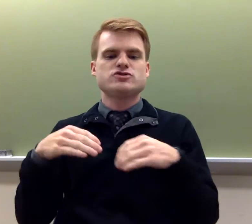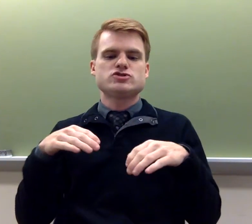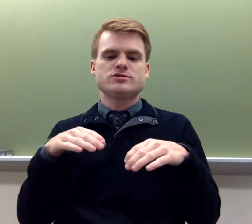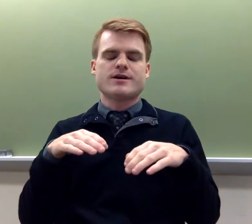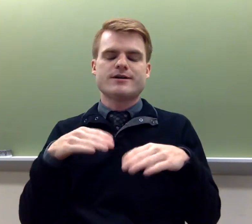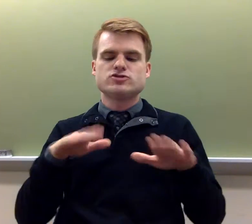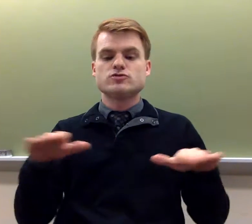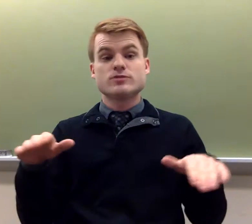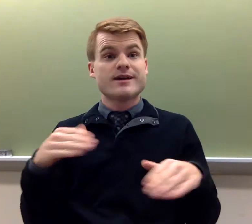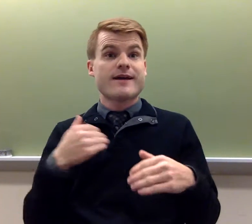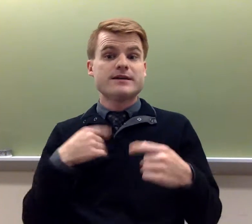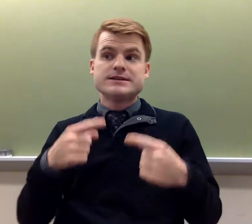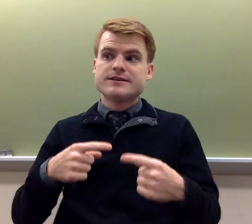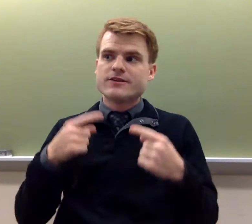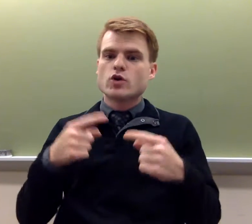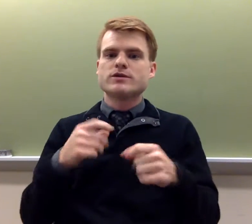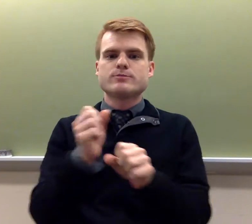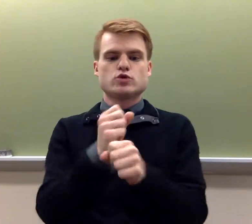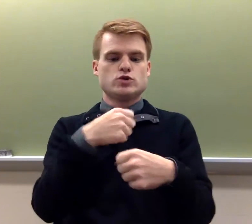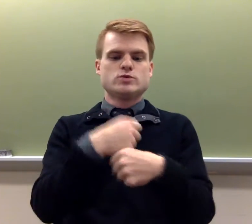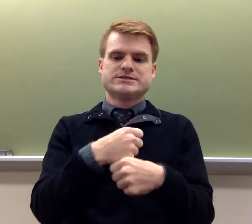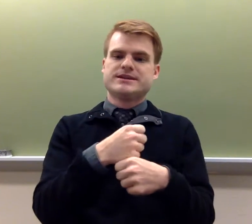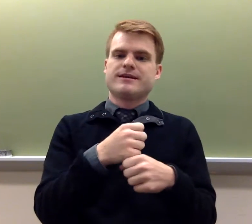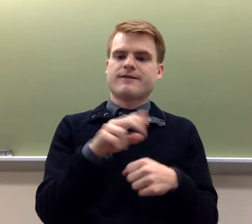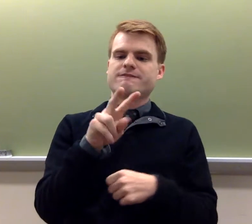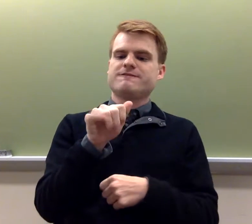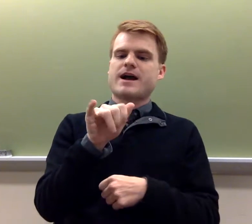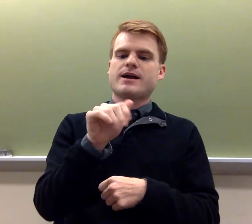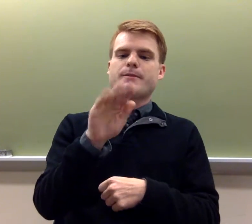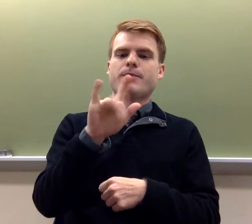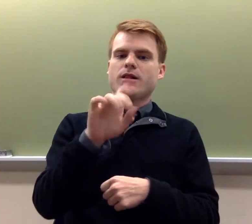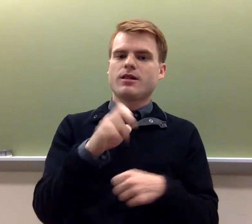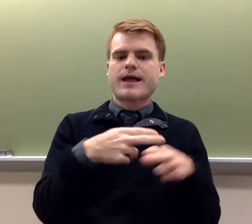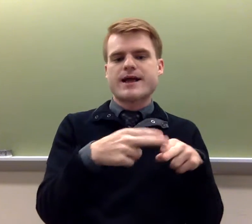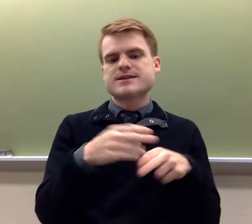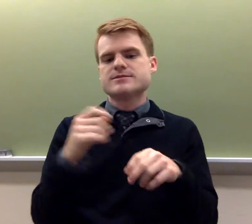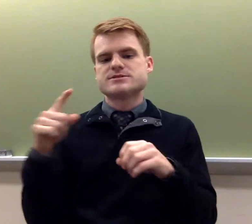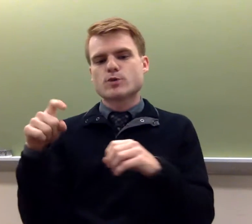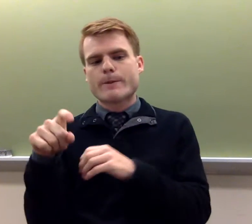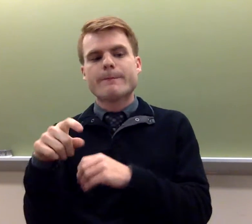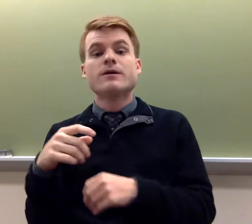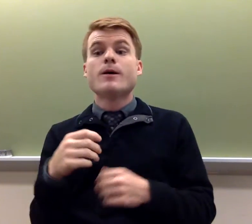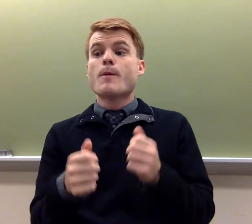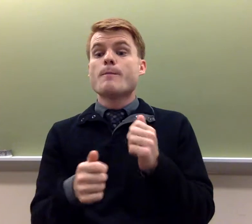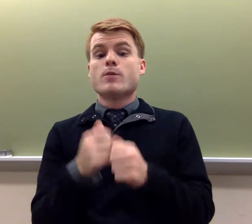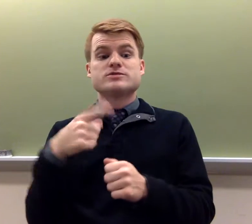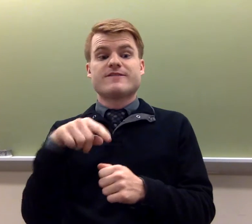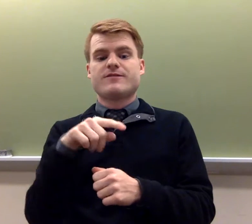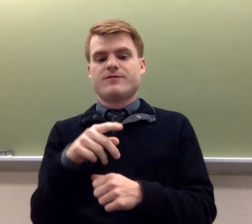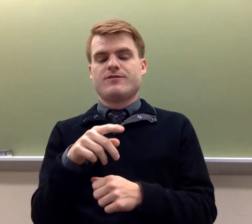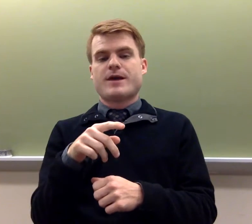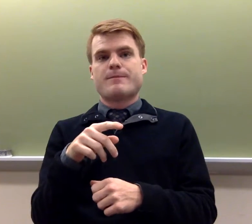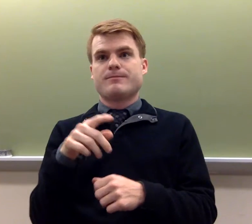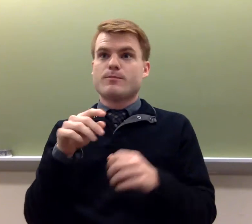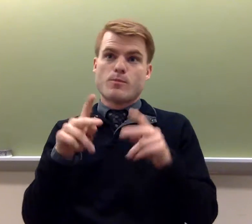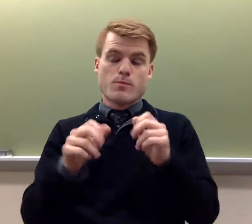producing viable eggs and sperm. Many of them are too acidic and cannot absorb enough